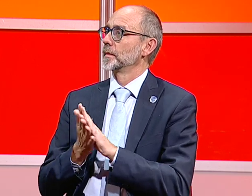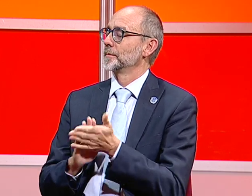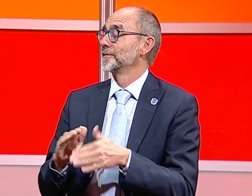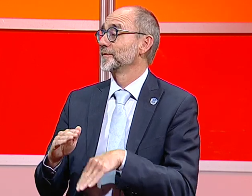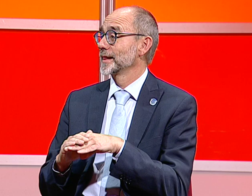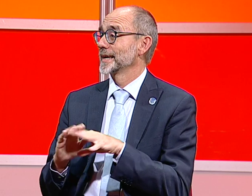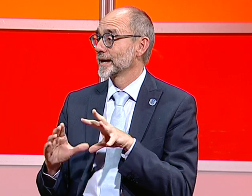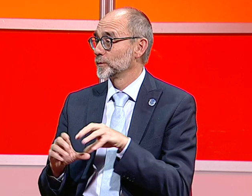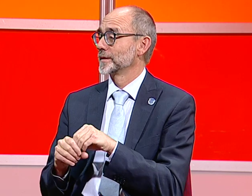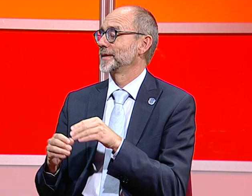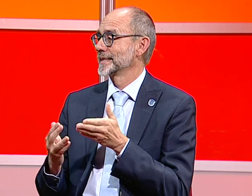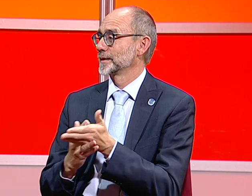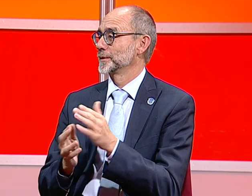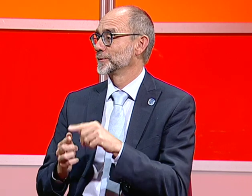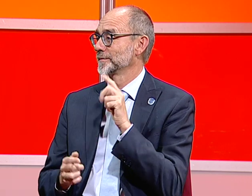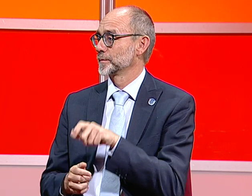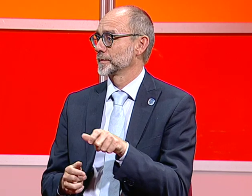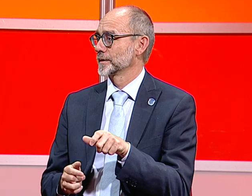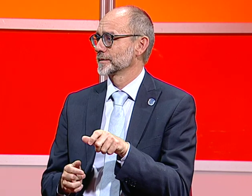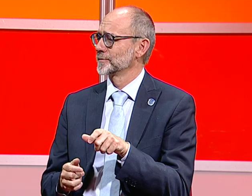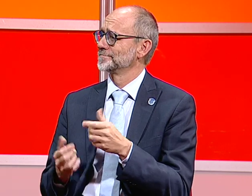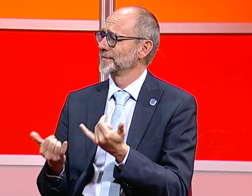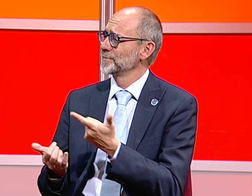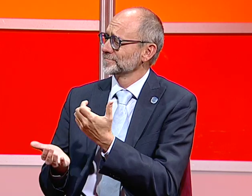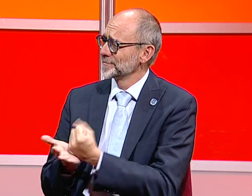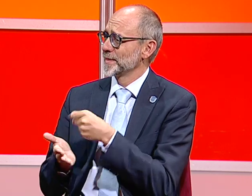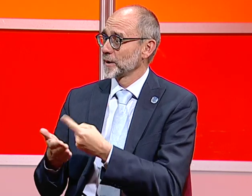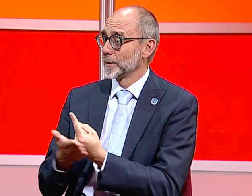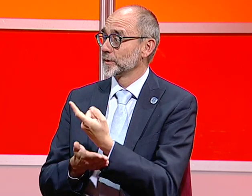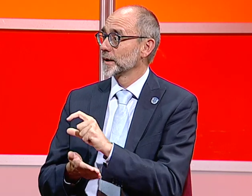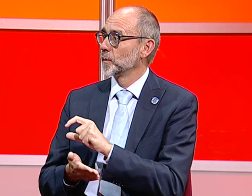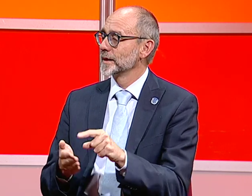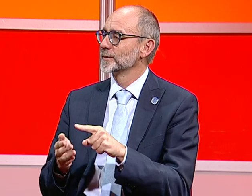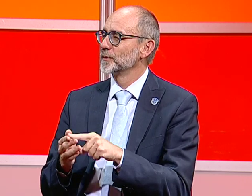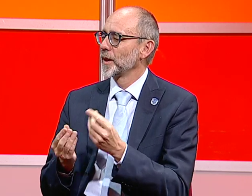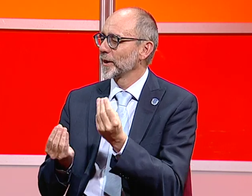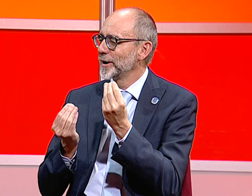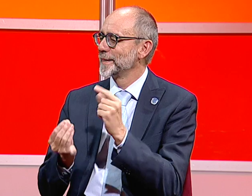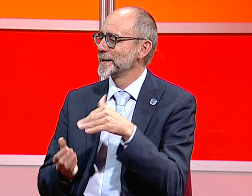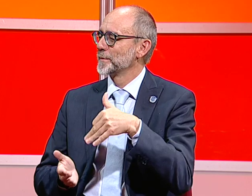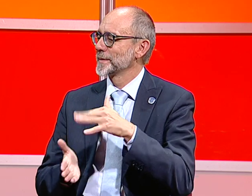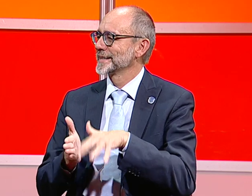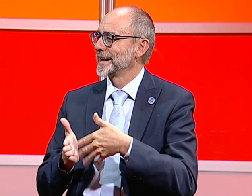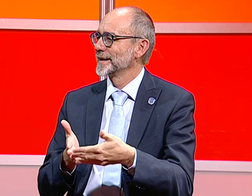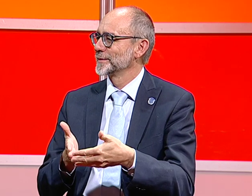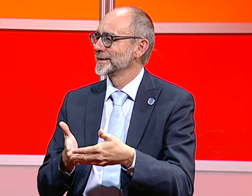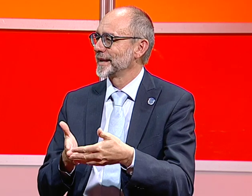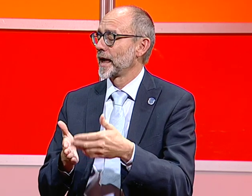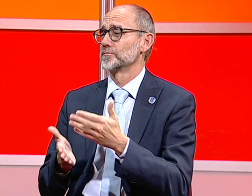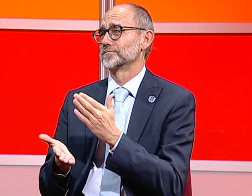in society should become friendly to deaf people and provide access. Learn Namibian